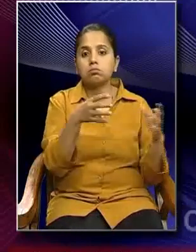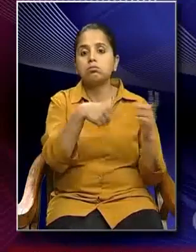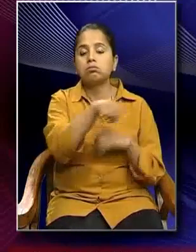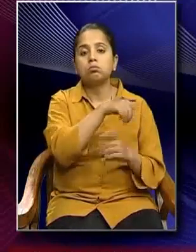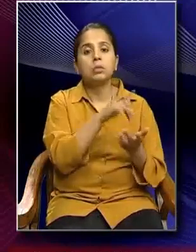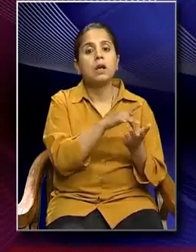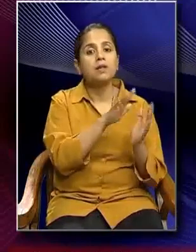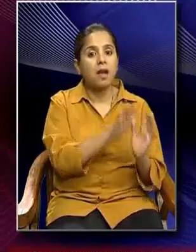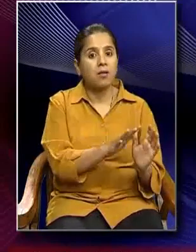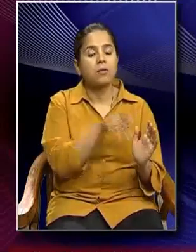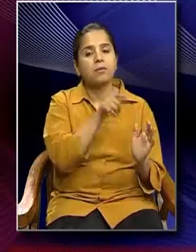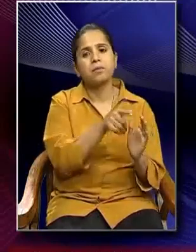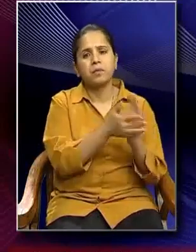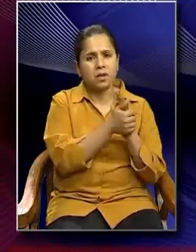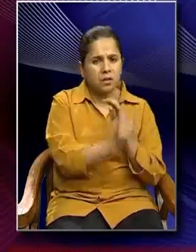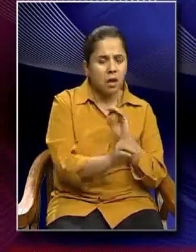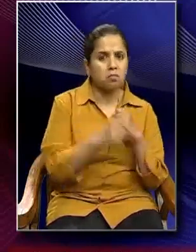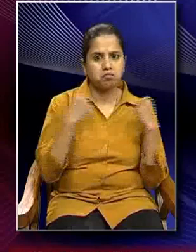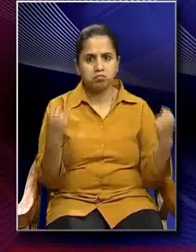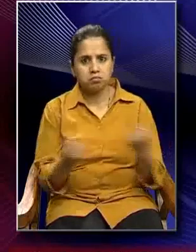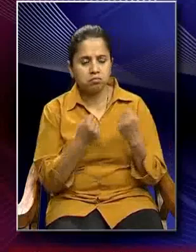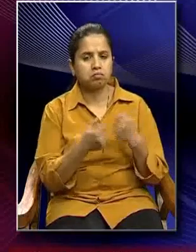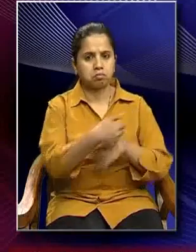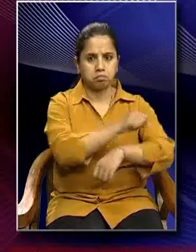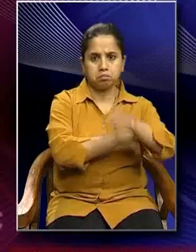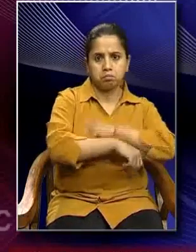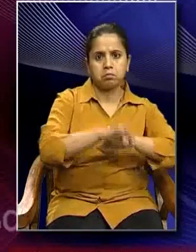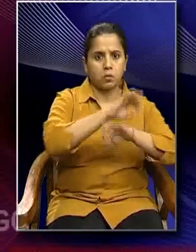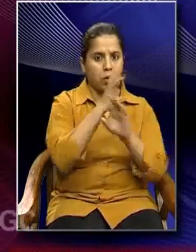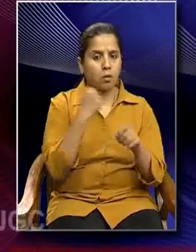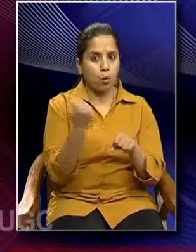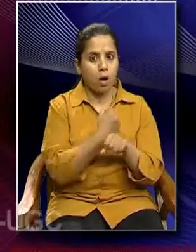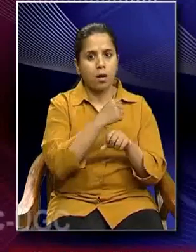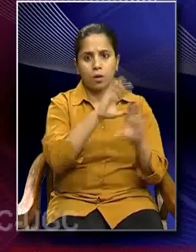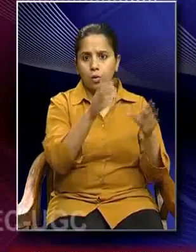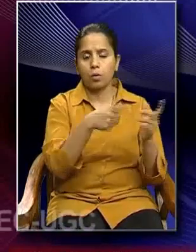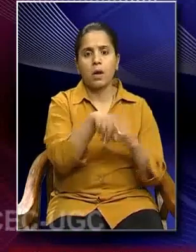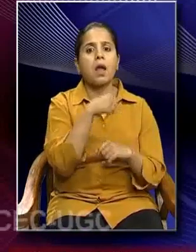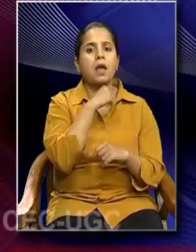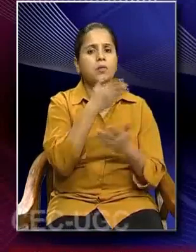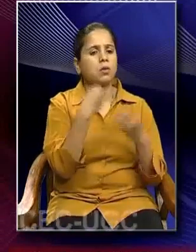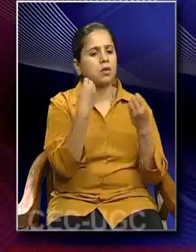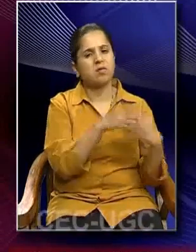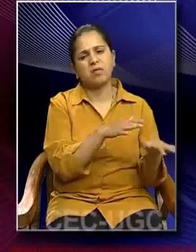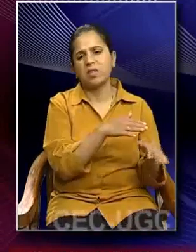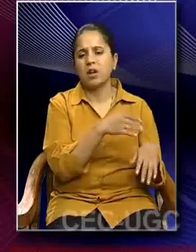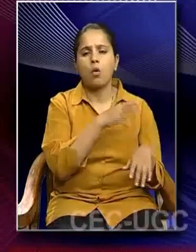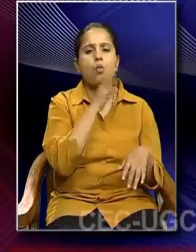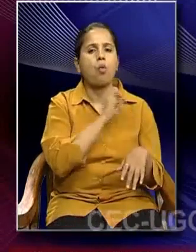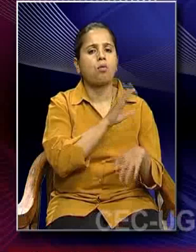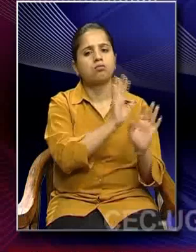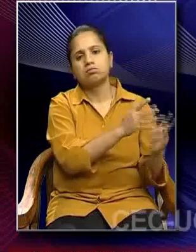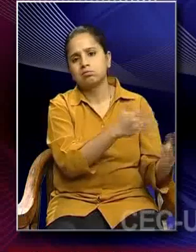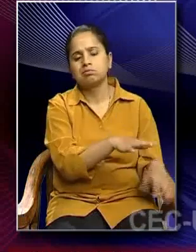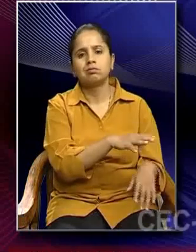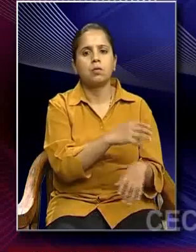most skilled, energetic workforce, potentially in the working age group, has left the ship. So